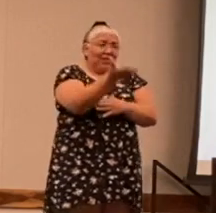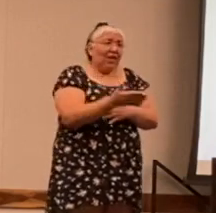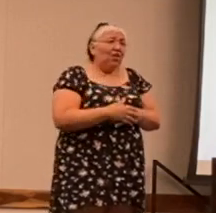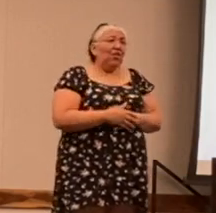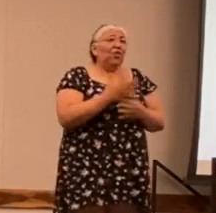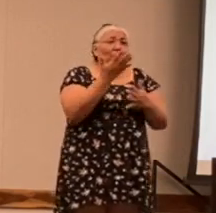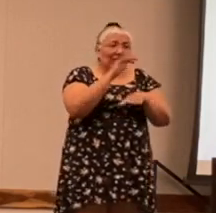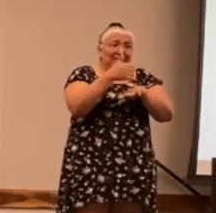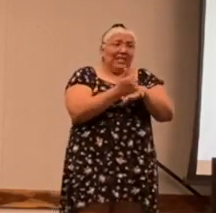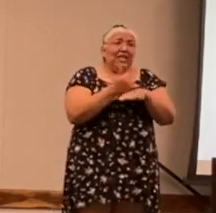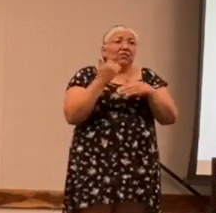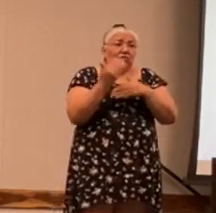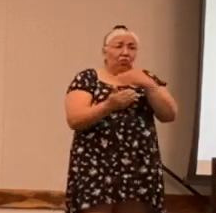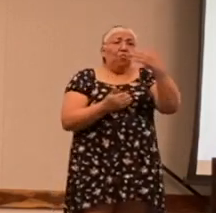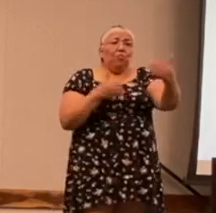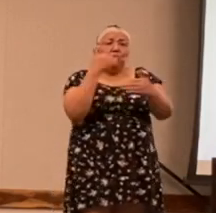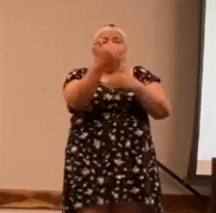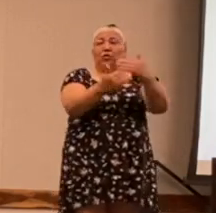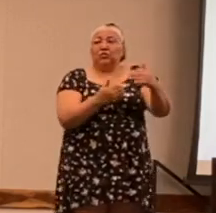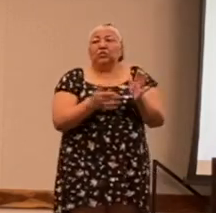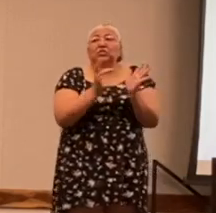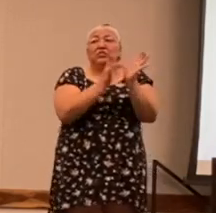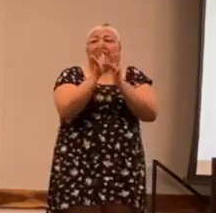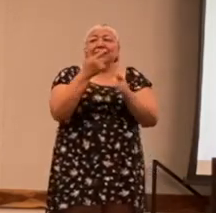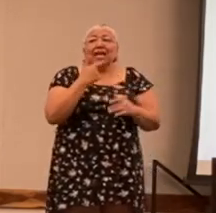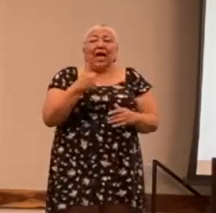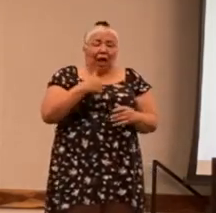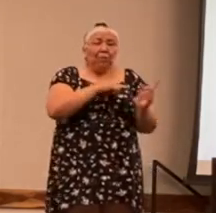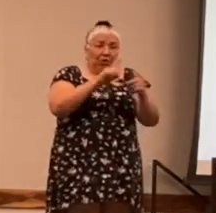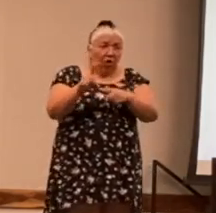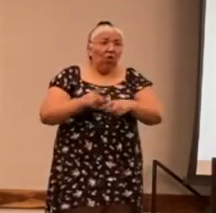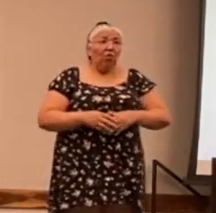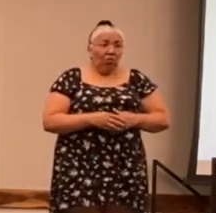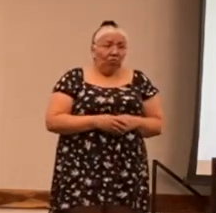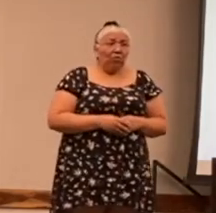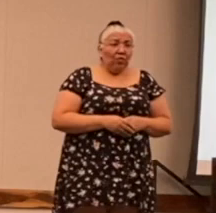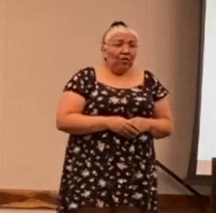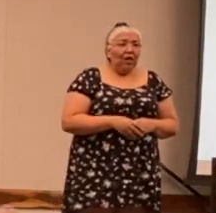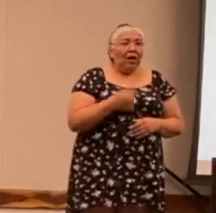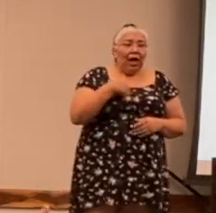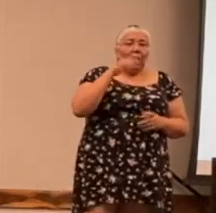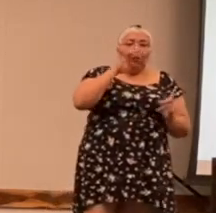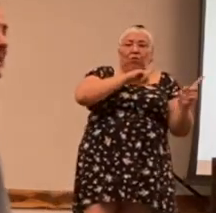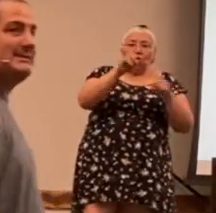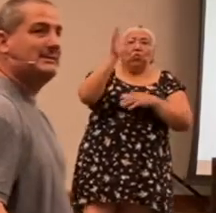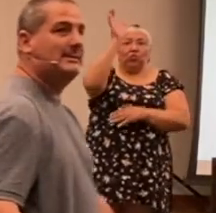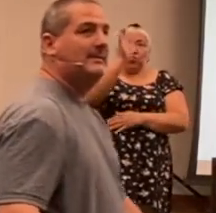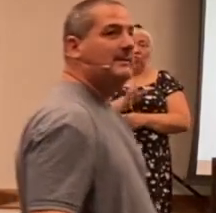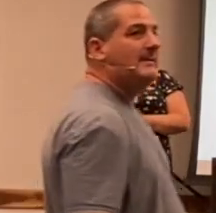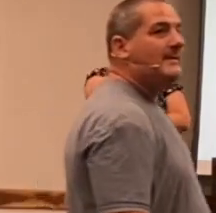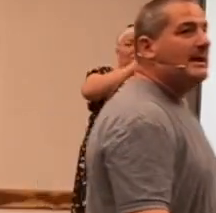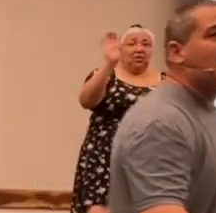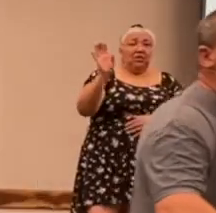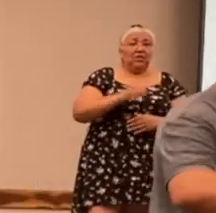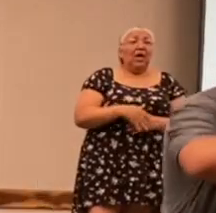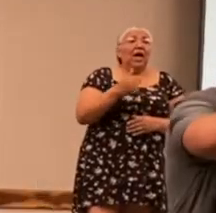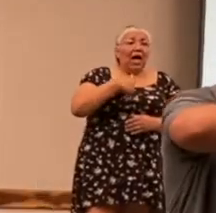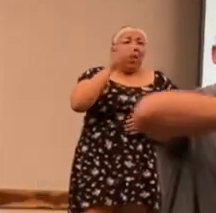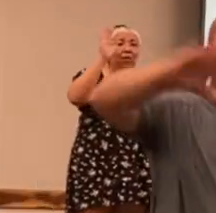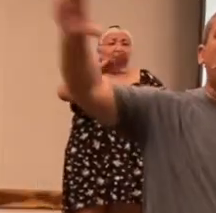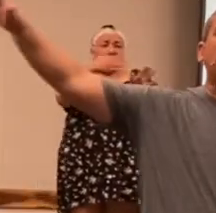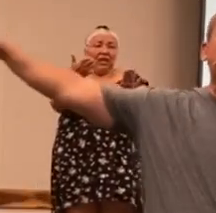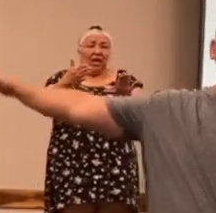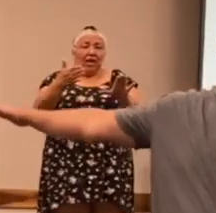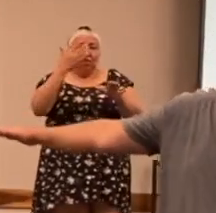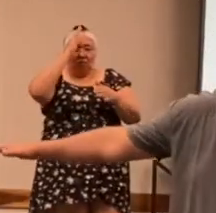set into motion. Jesus says, I'm going to go. And I'm going to go to the cross. And I'm going to die